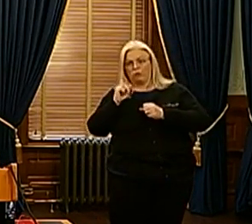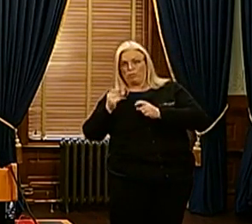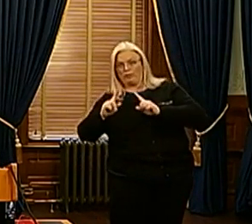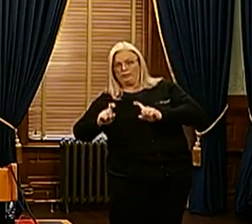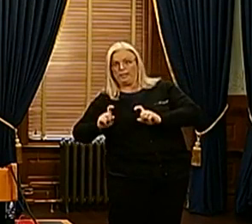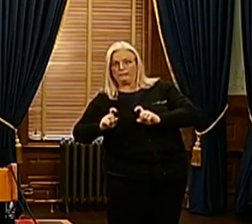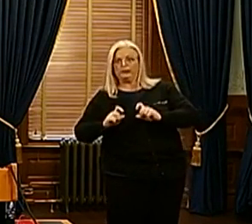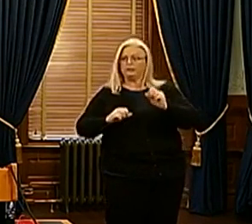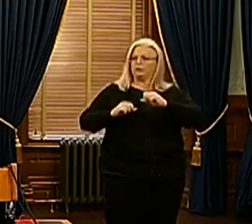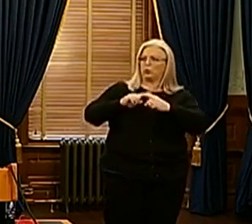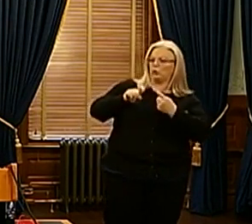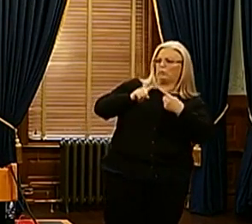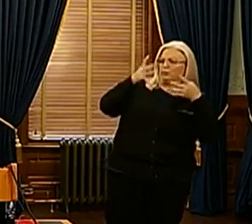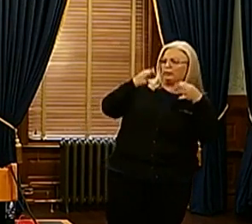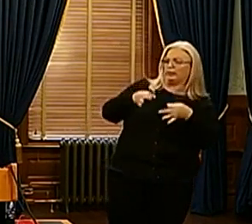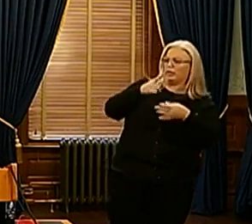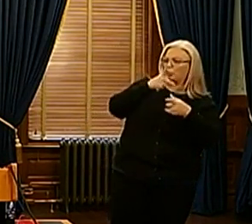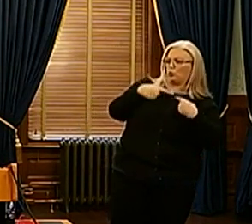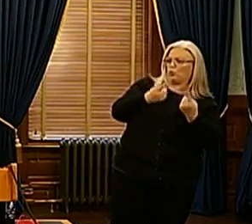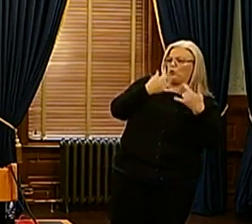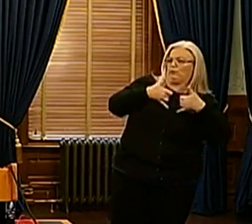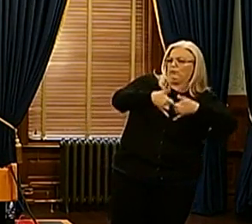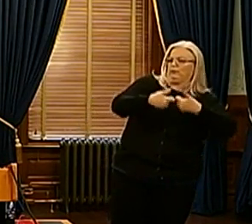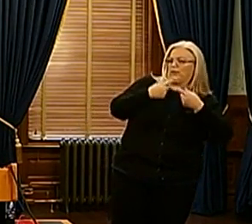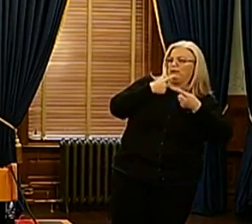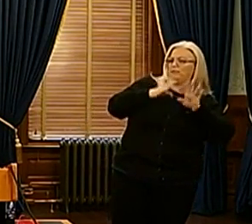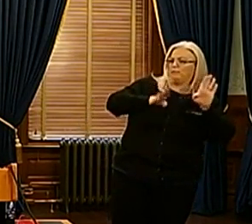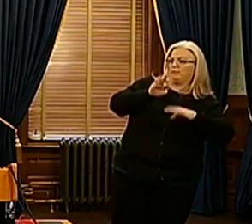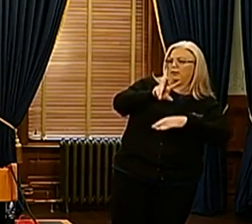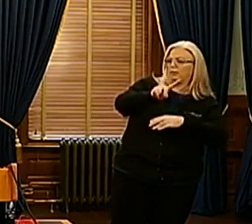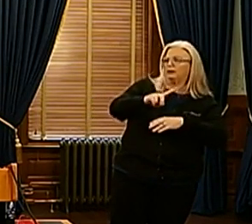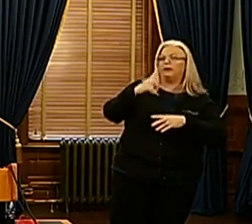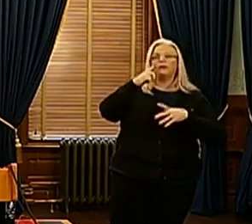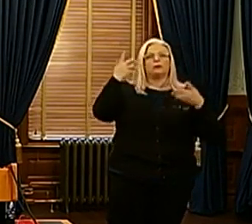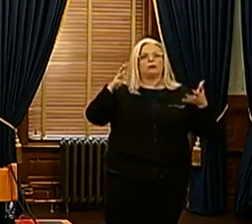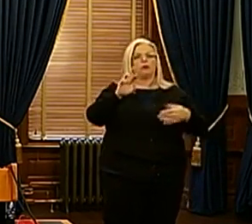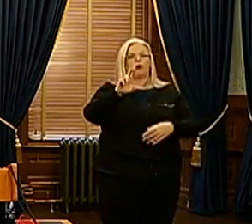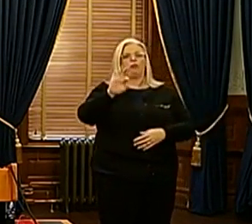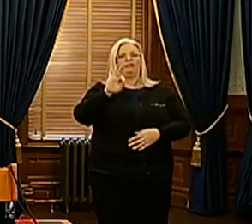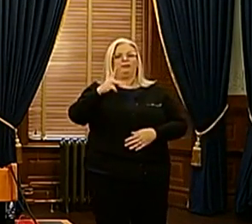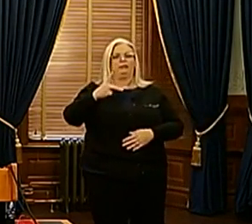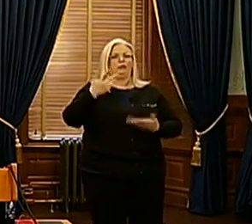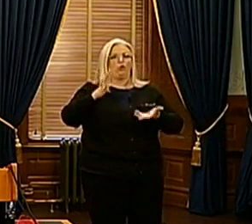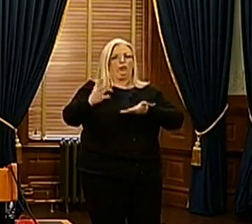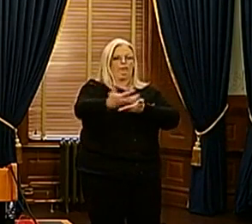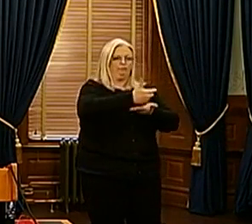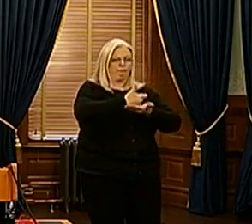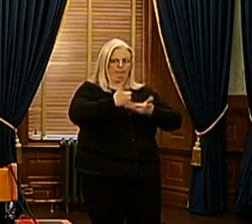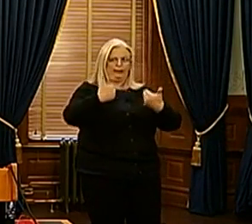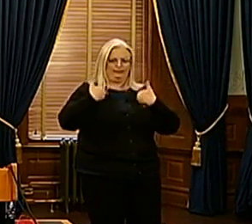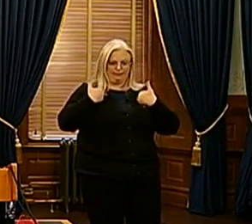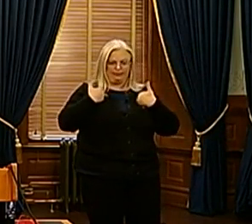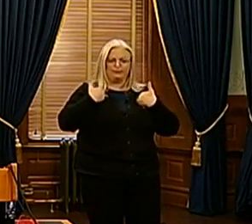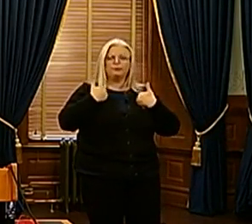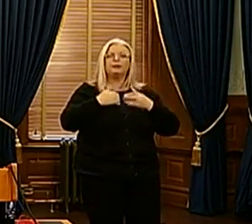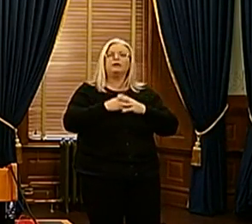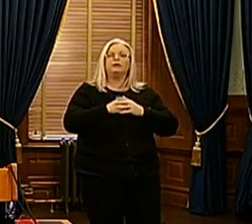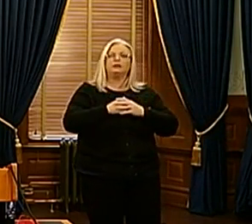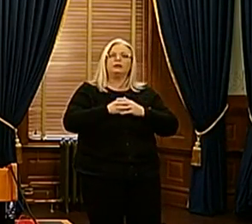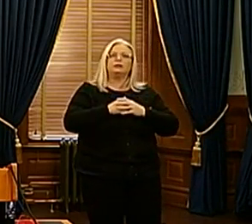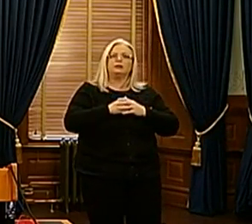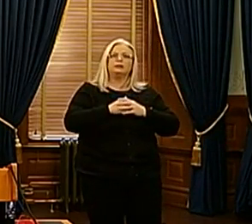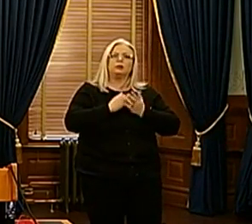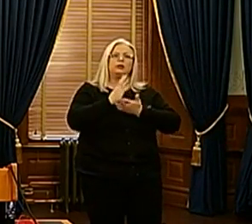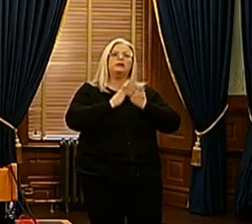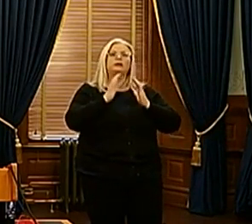For the testing? Yeah. I believe that all of the RFPs are back. I believe that there's